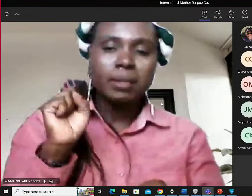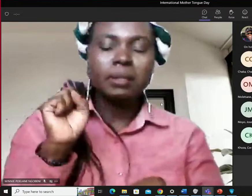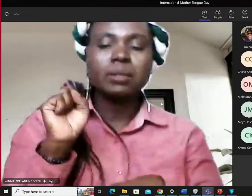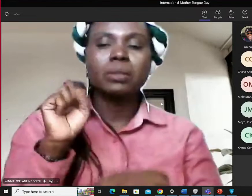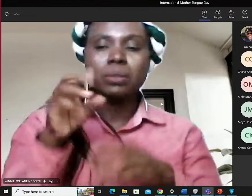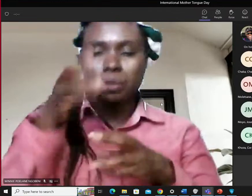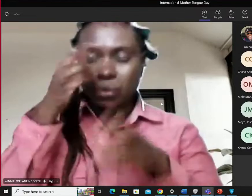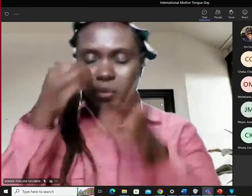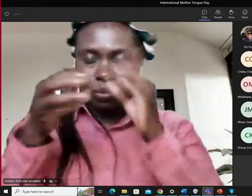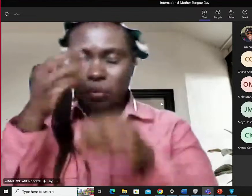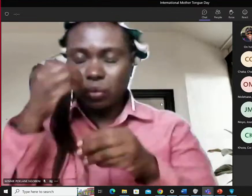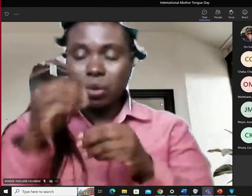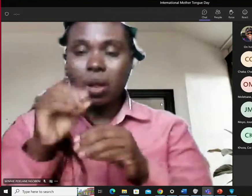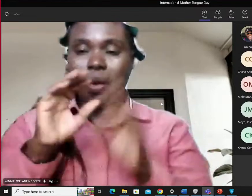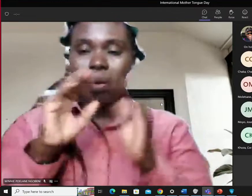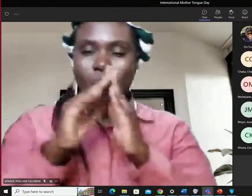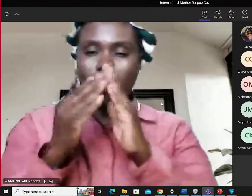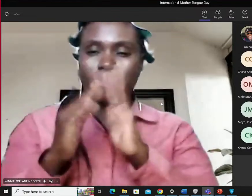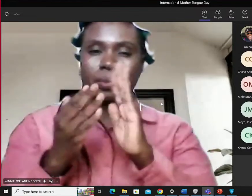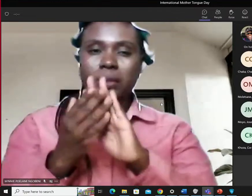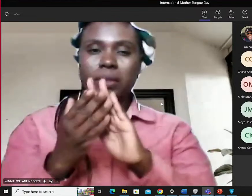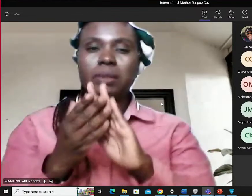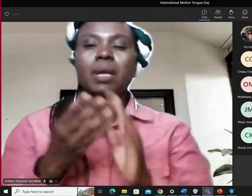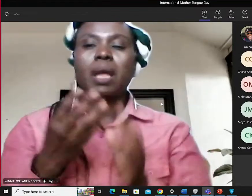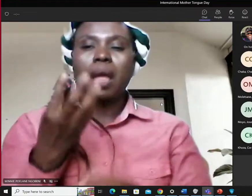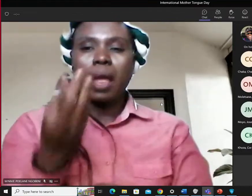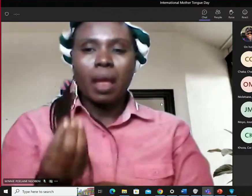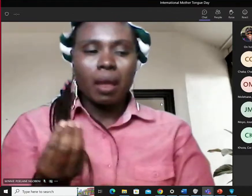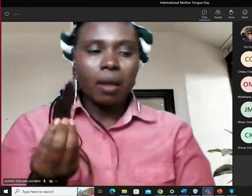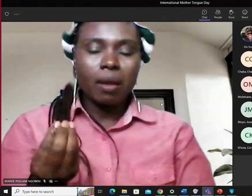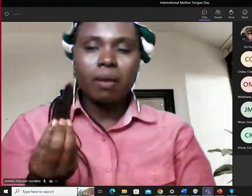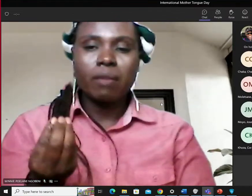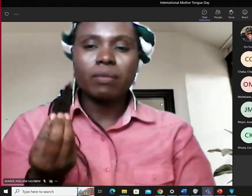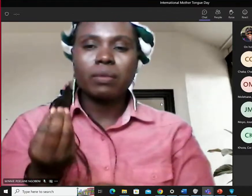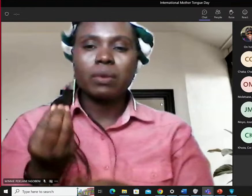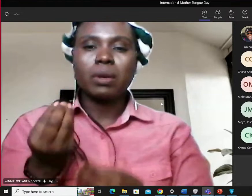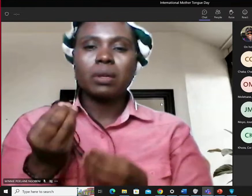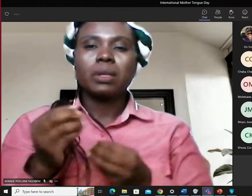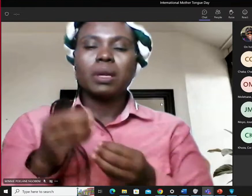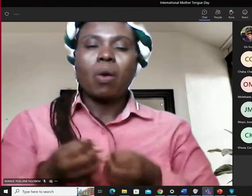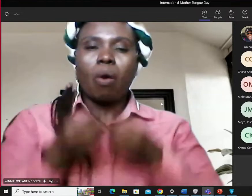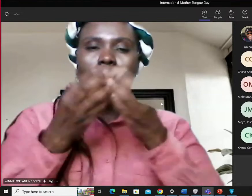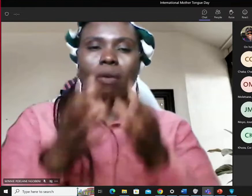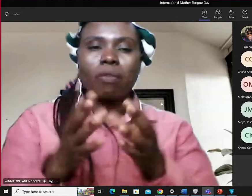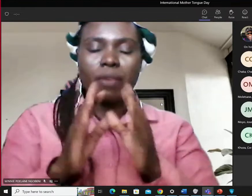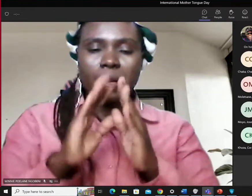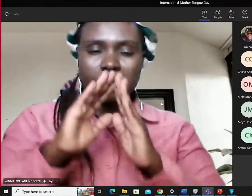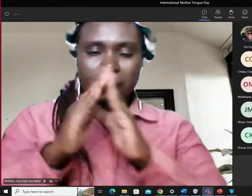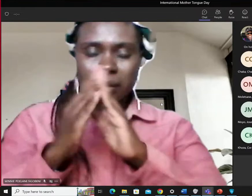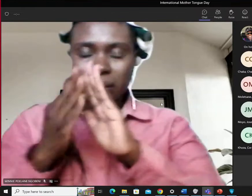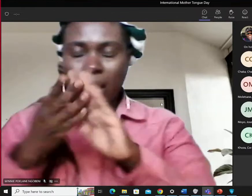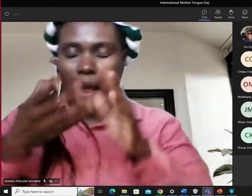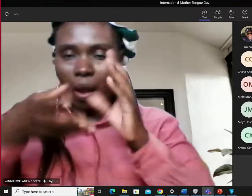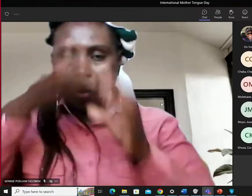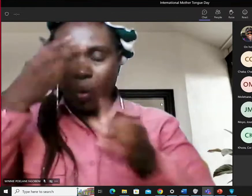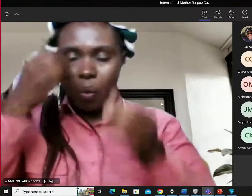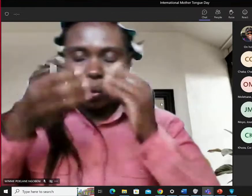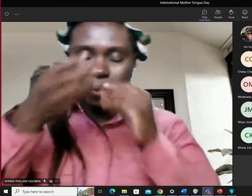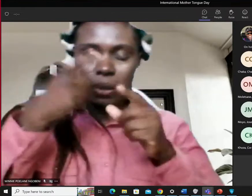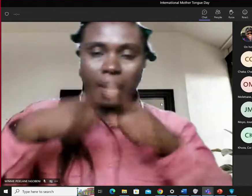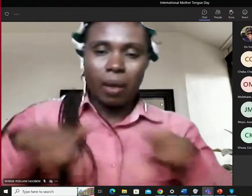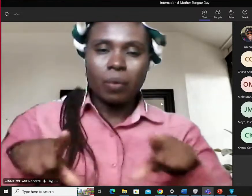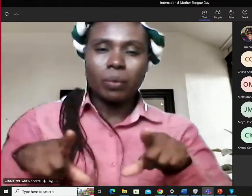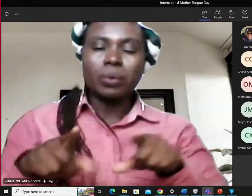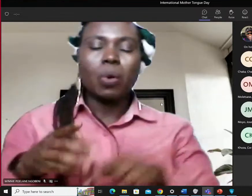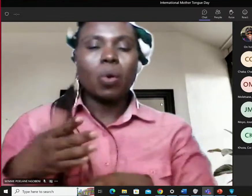offered informal sign language classes at UNISA for the students, for the lecturers, and people who were interested in